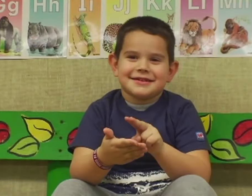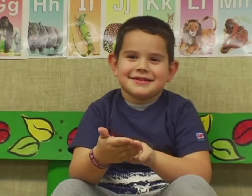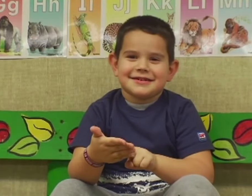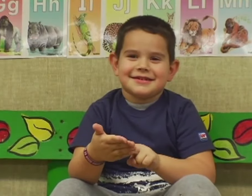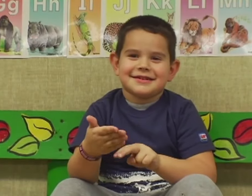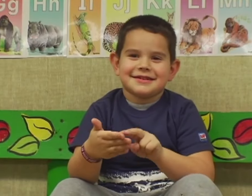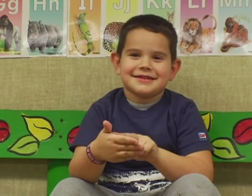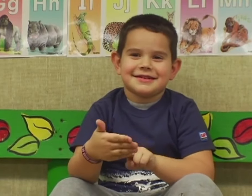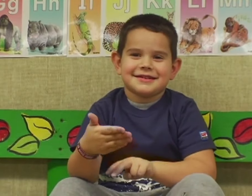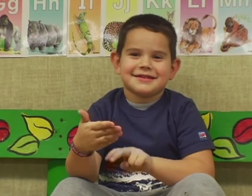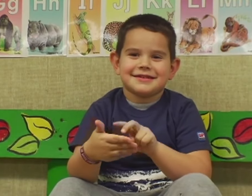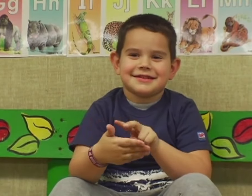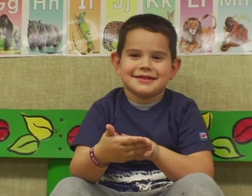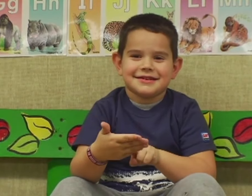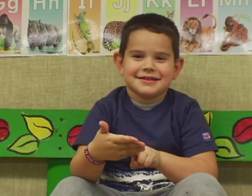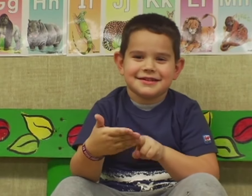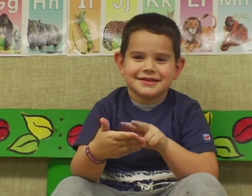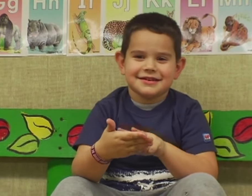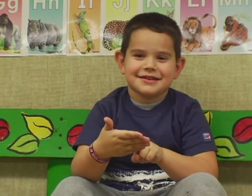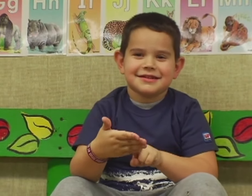Your fingers read the page.